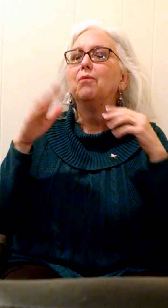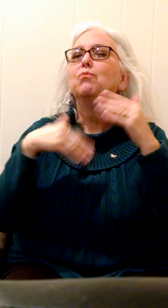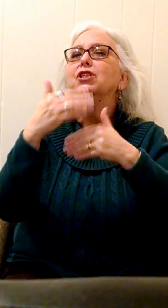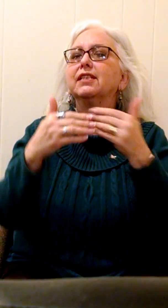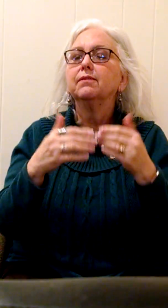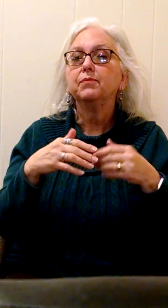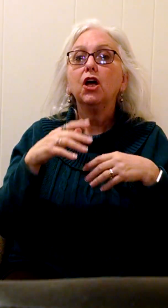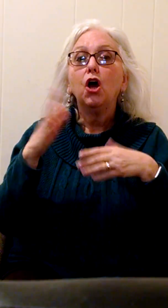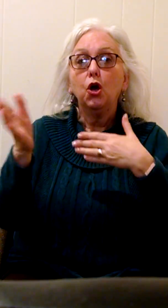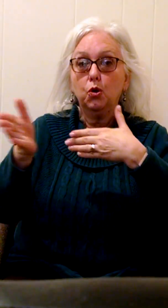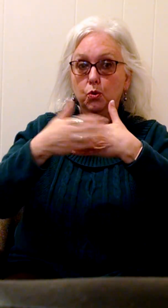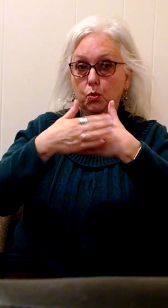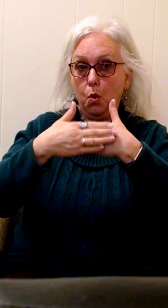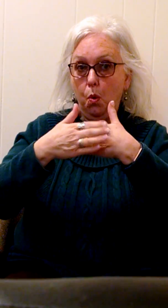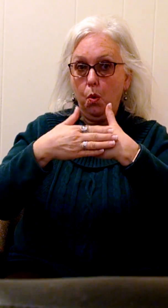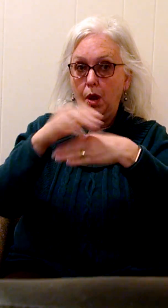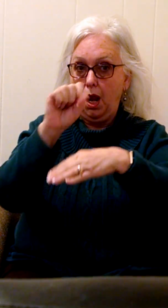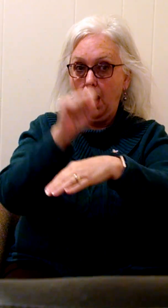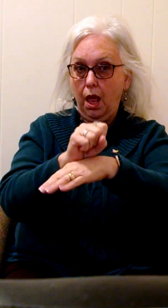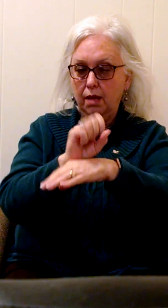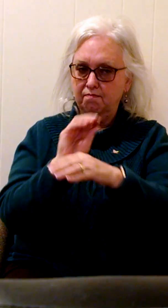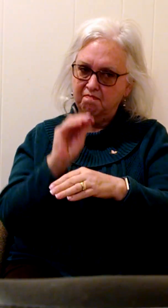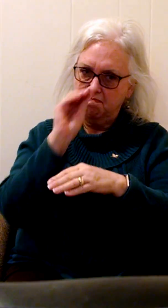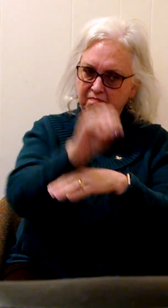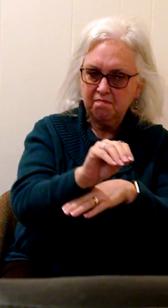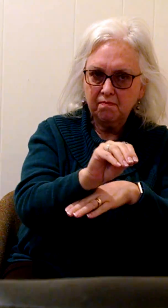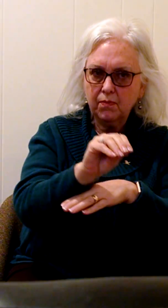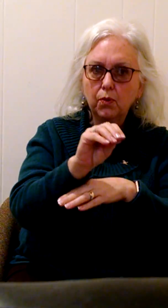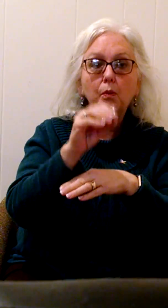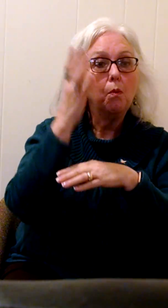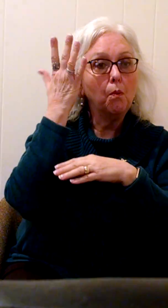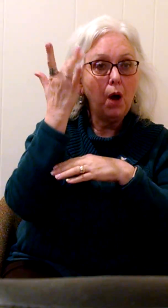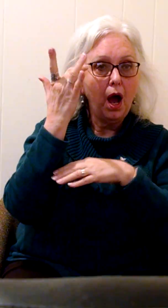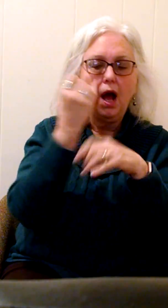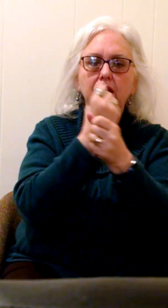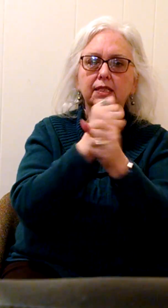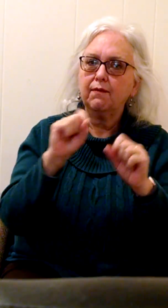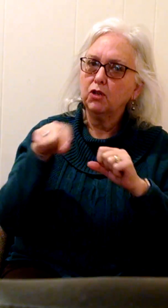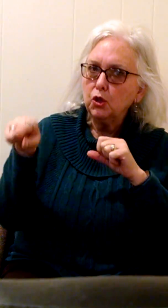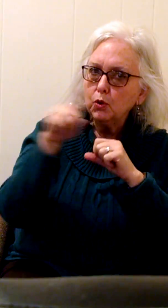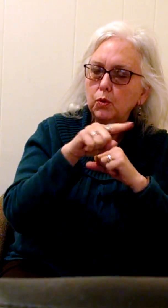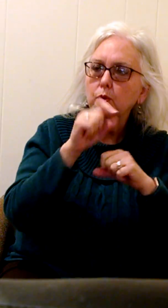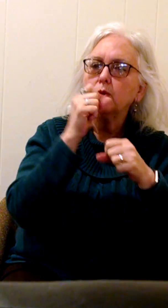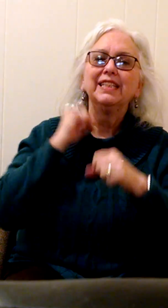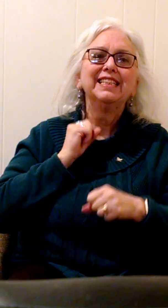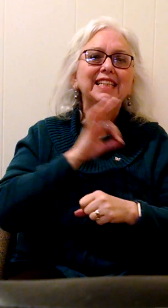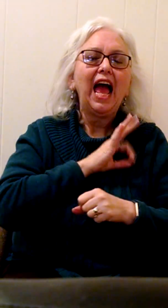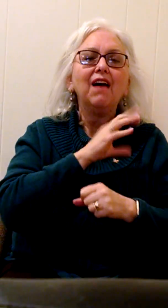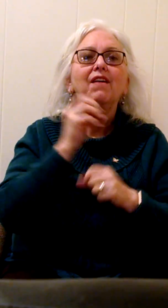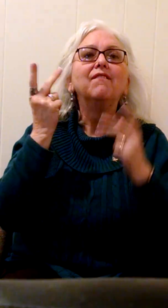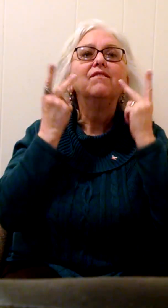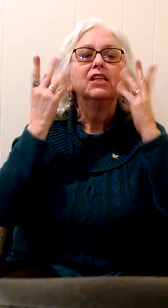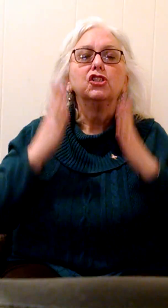Door locks are in place for the safety of you, staff, and visitors. Sites